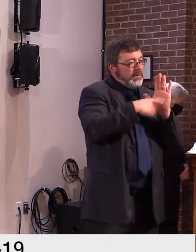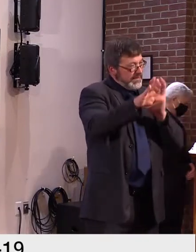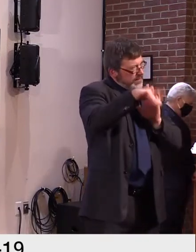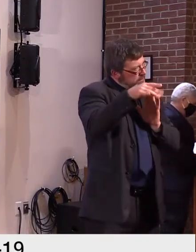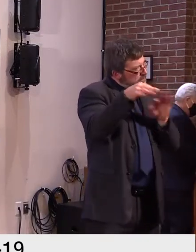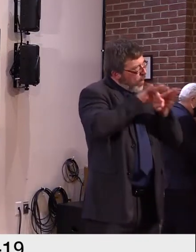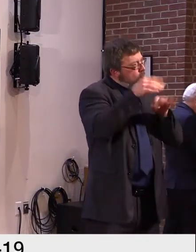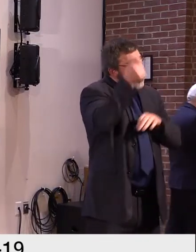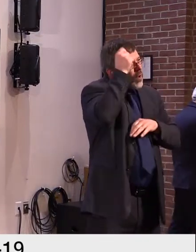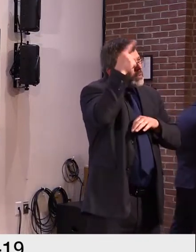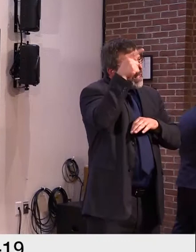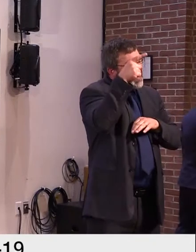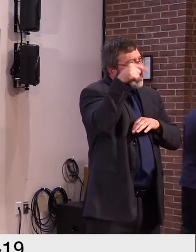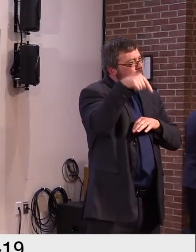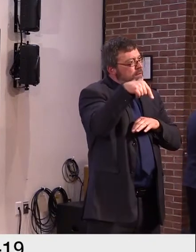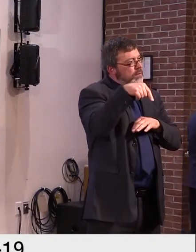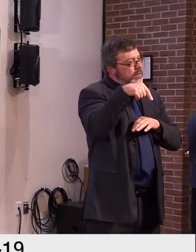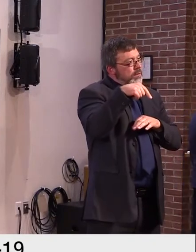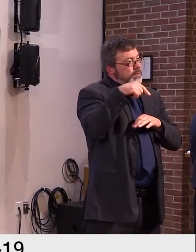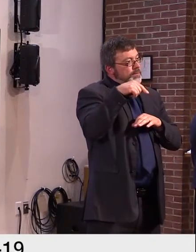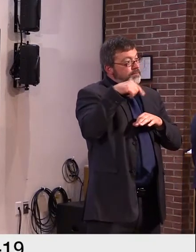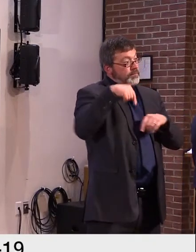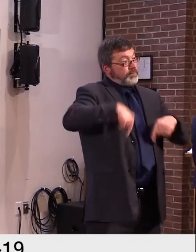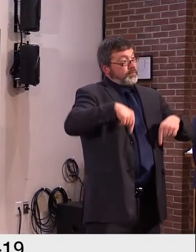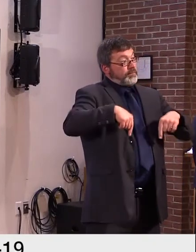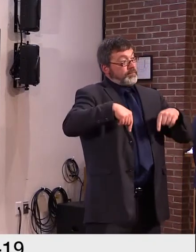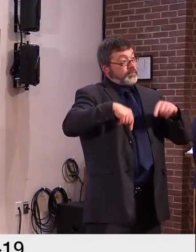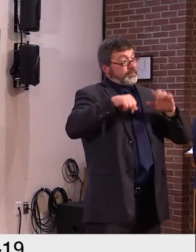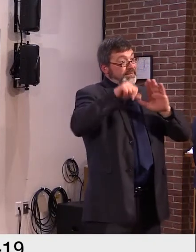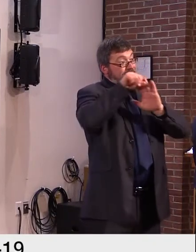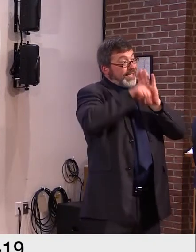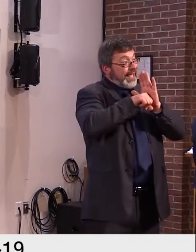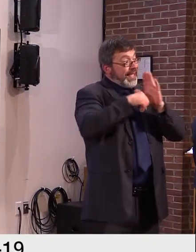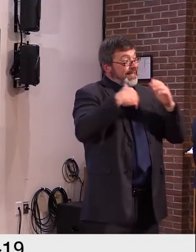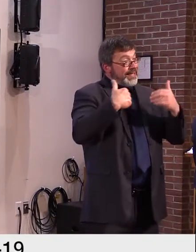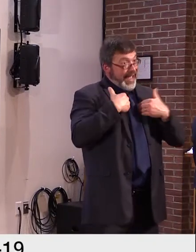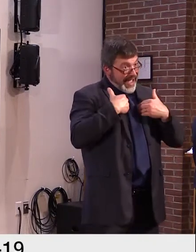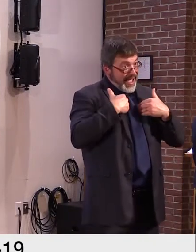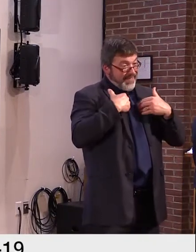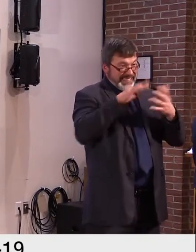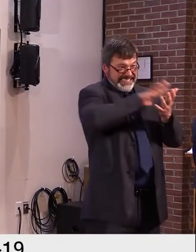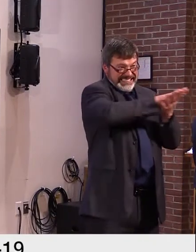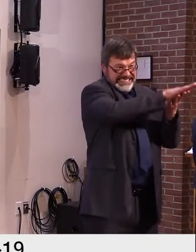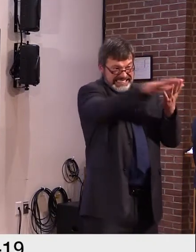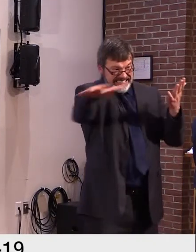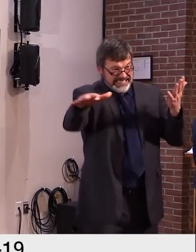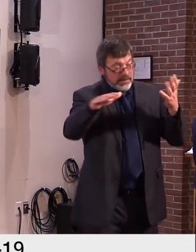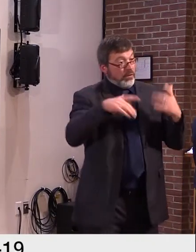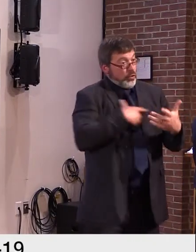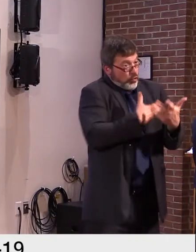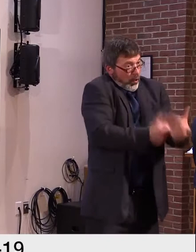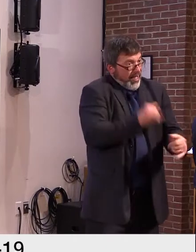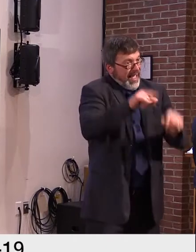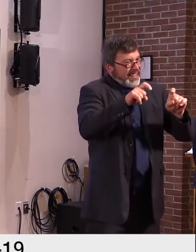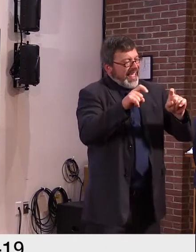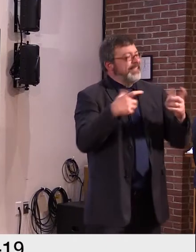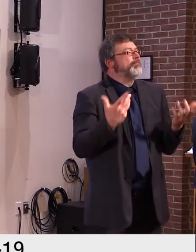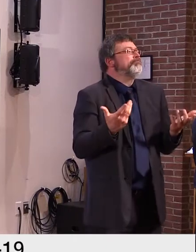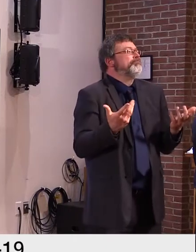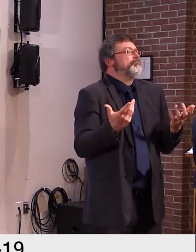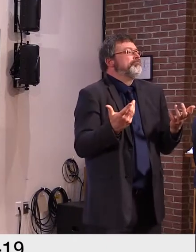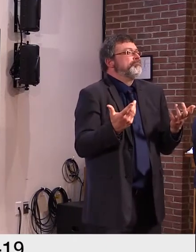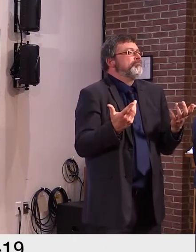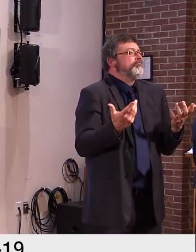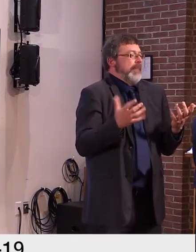own state and your communities, and for bigger states, you know, the regions of the state, and